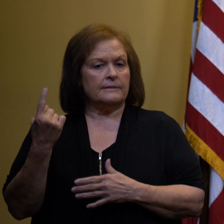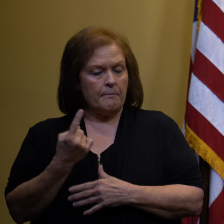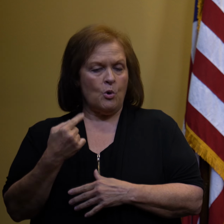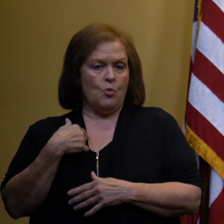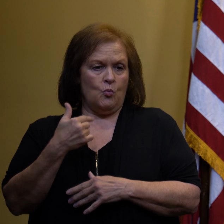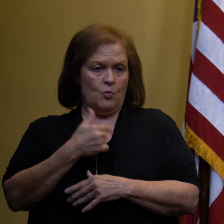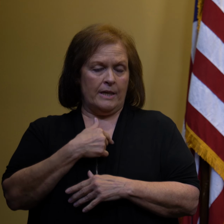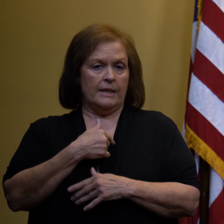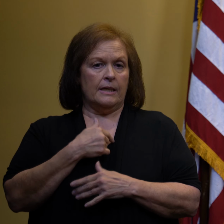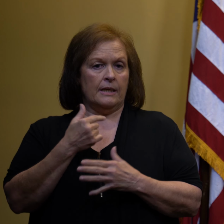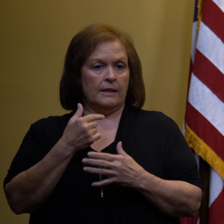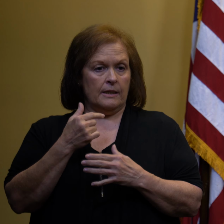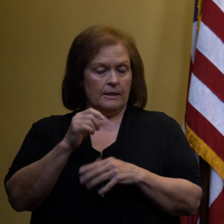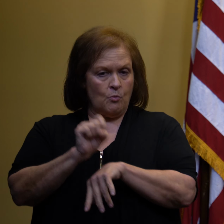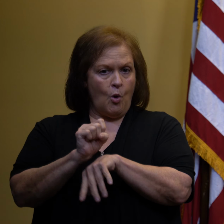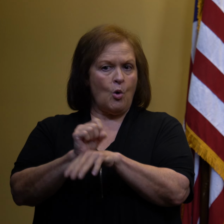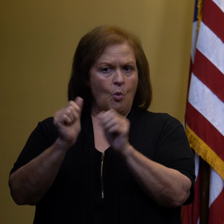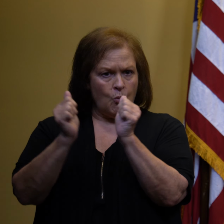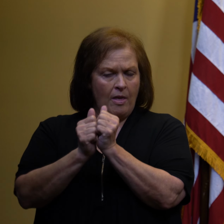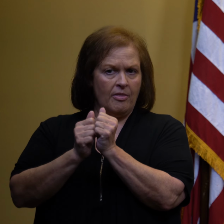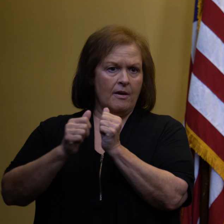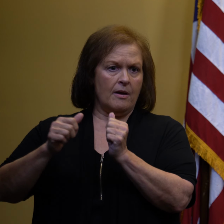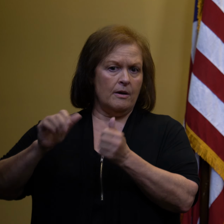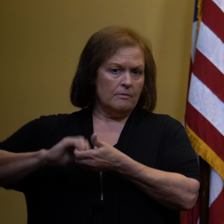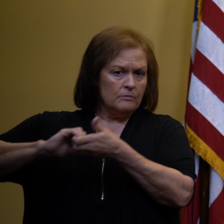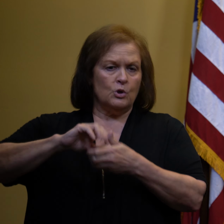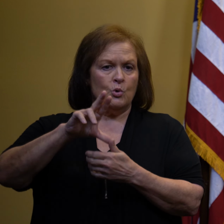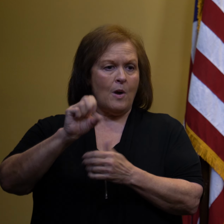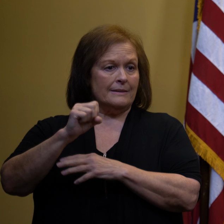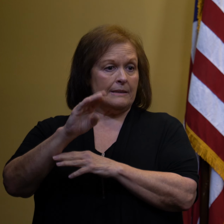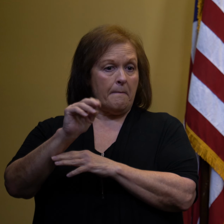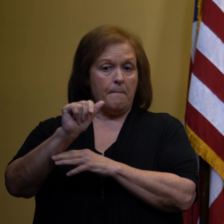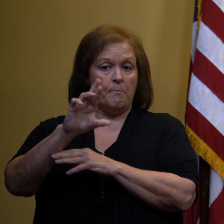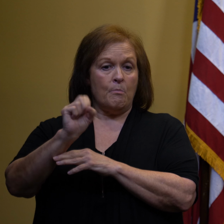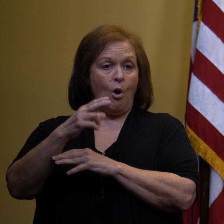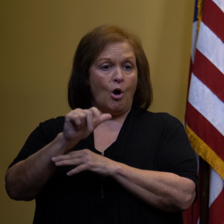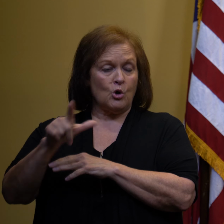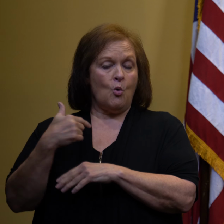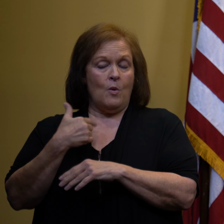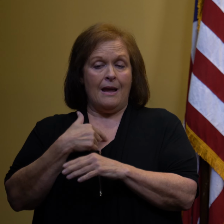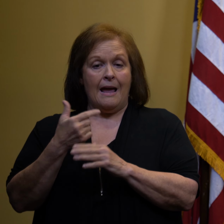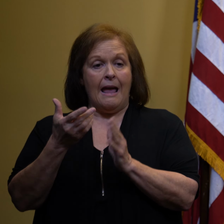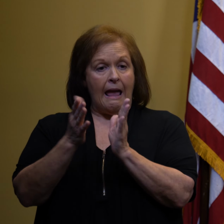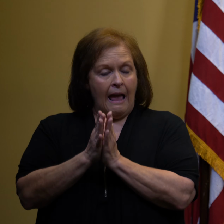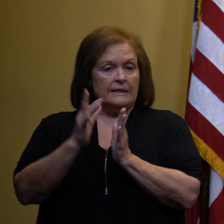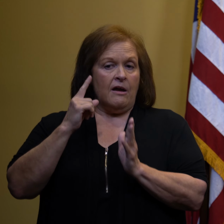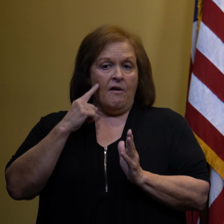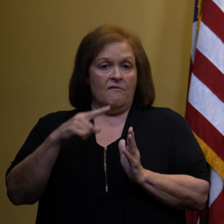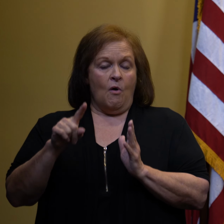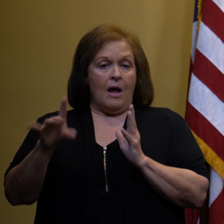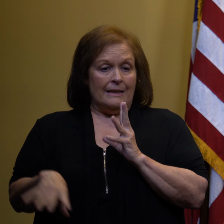continue also to work in consultation with the U.S. Marshal, where we've asked for